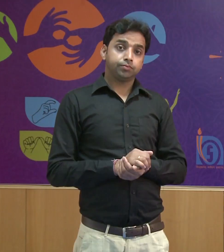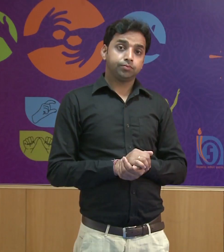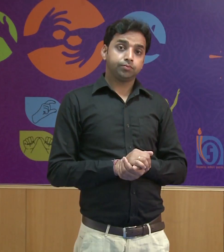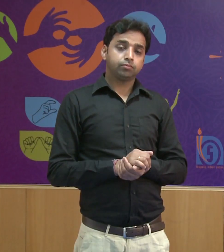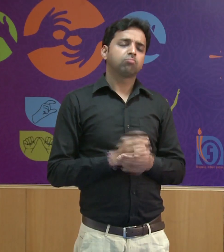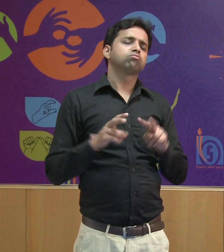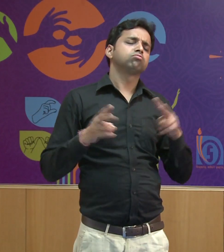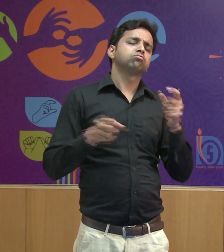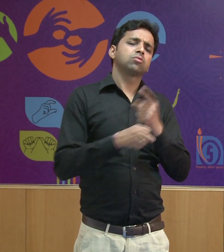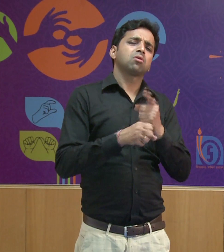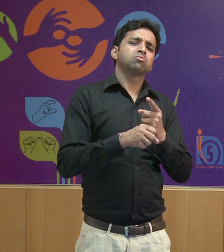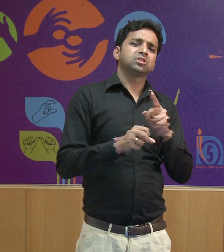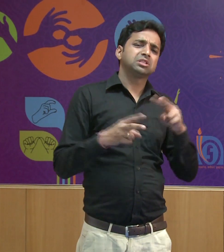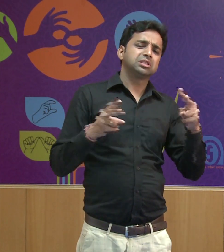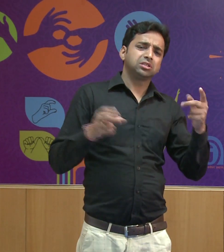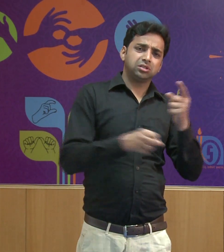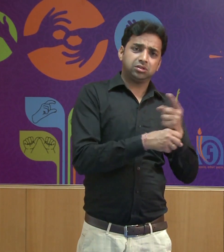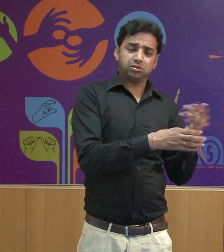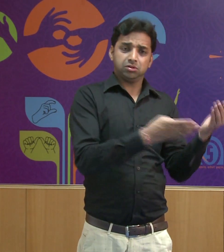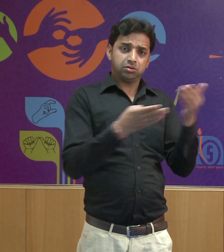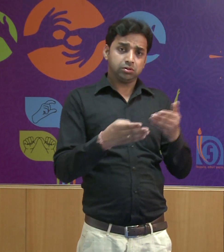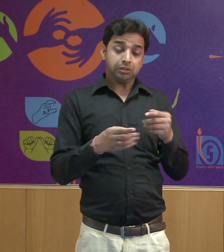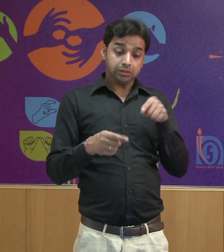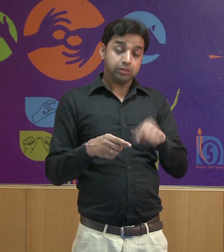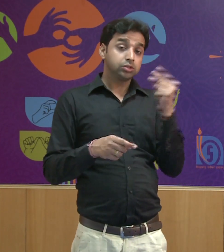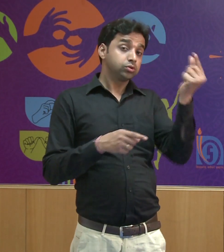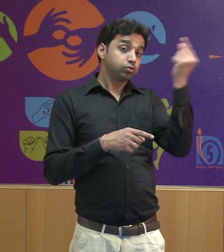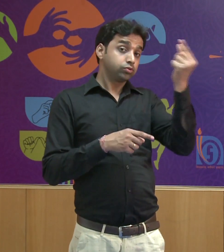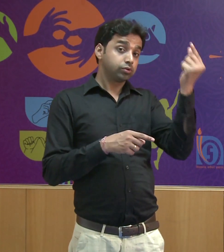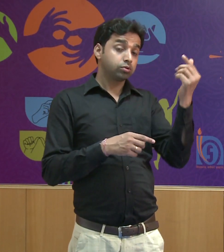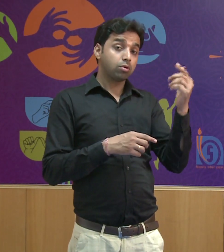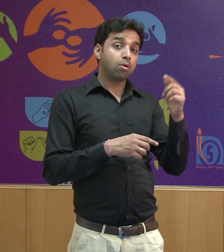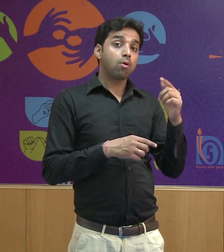Many teachers from these universities went to countries like